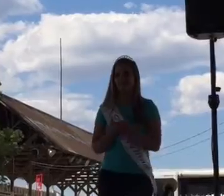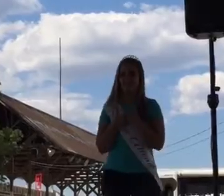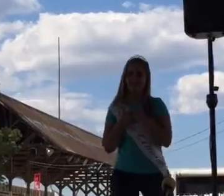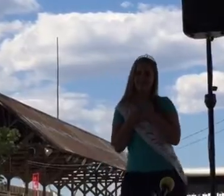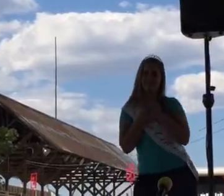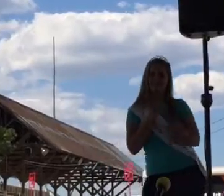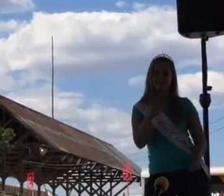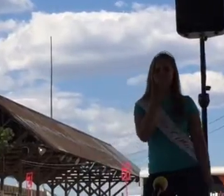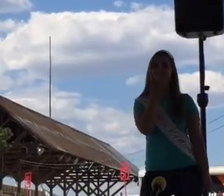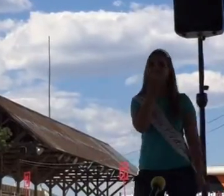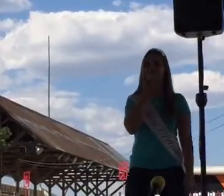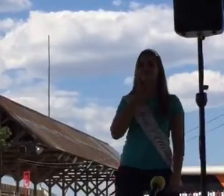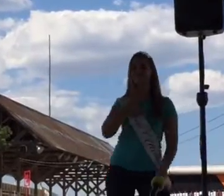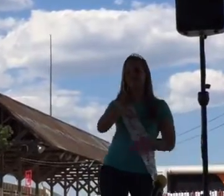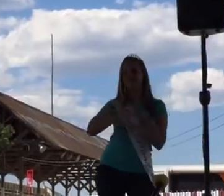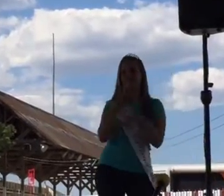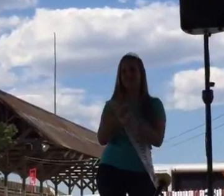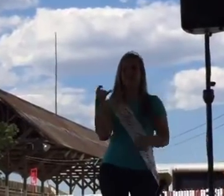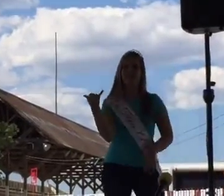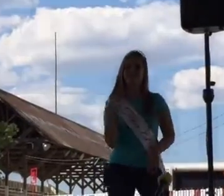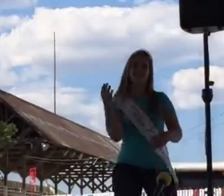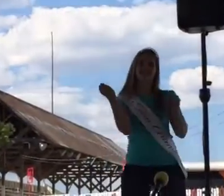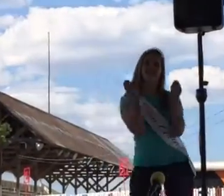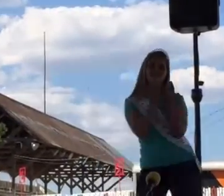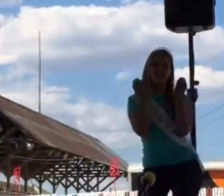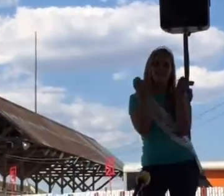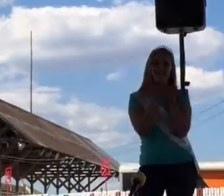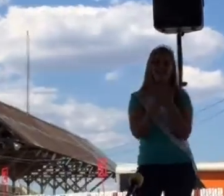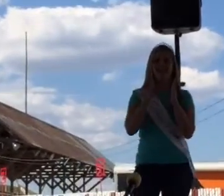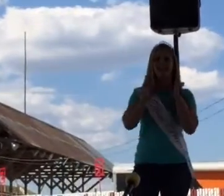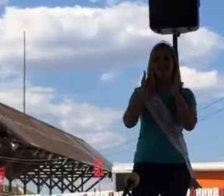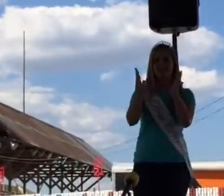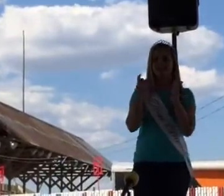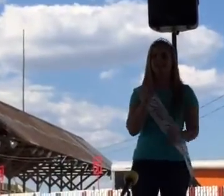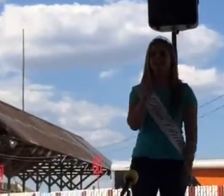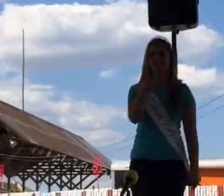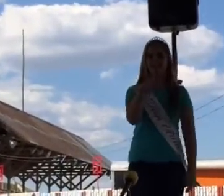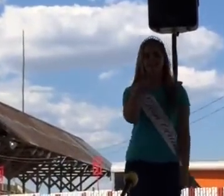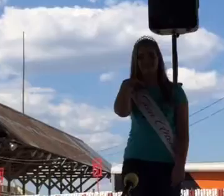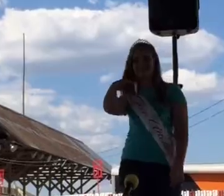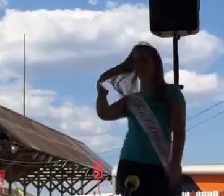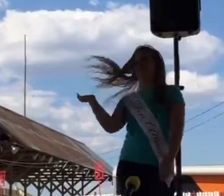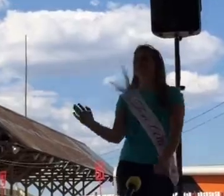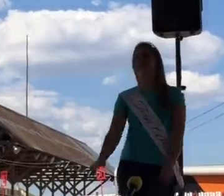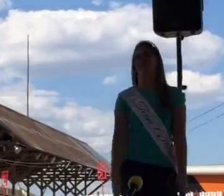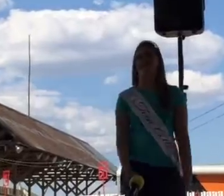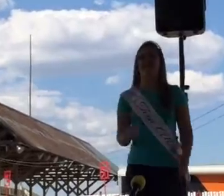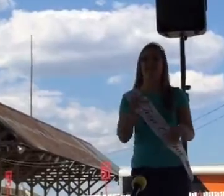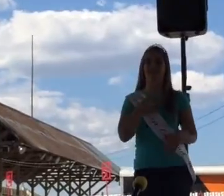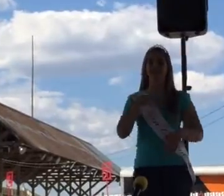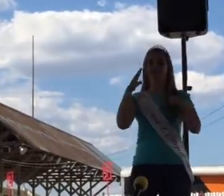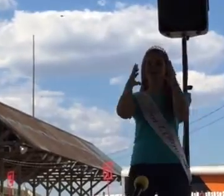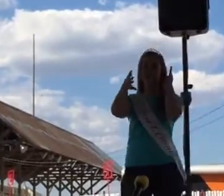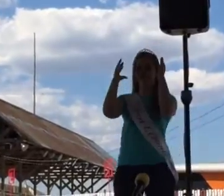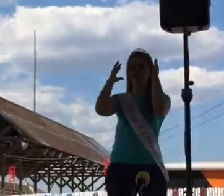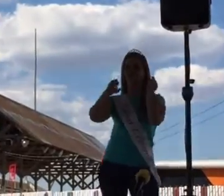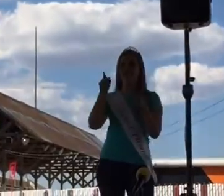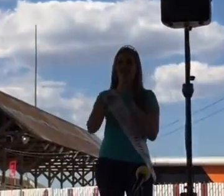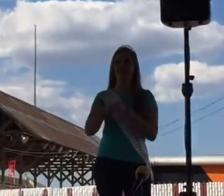Baby, light up my world like nobody else The way that you flip your hair gets me overwhelmed